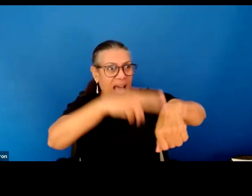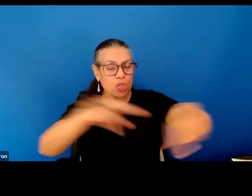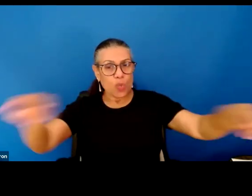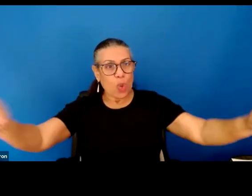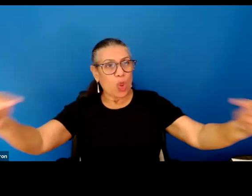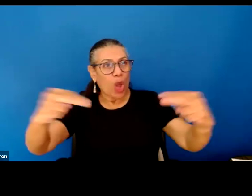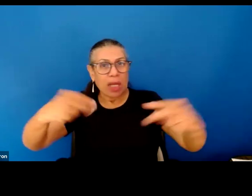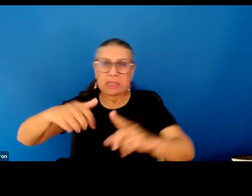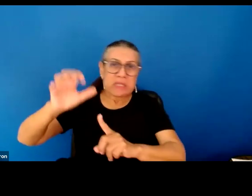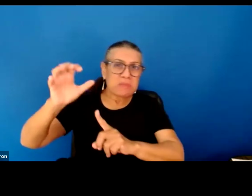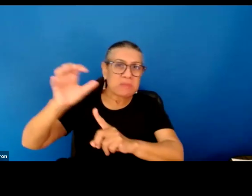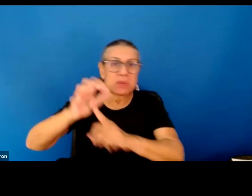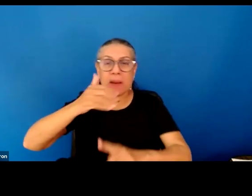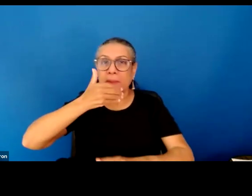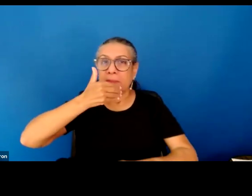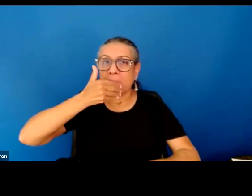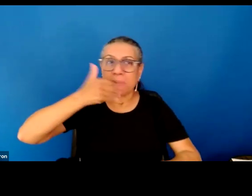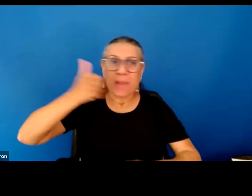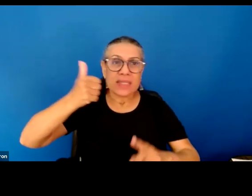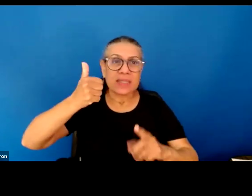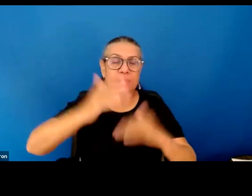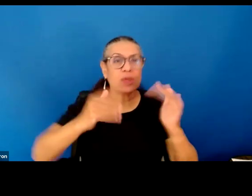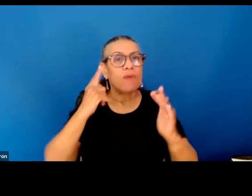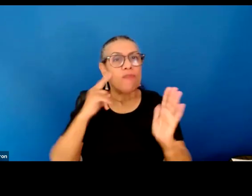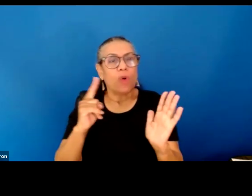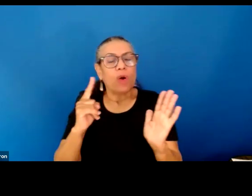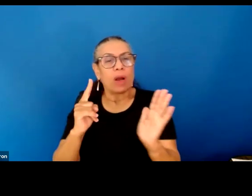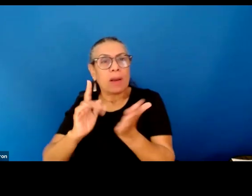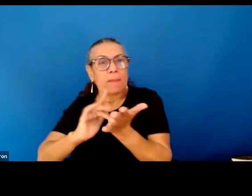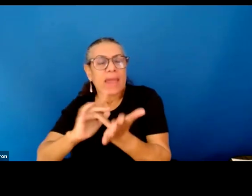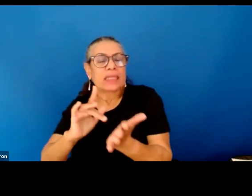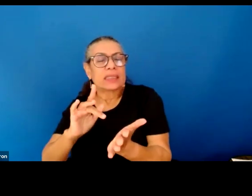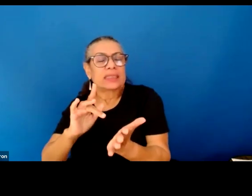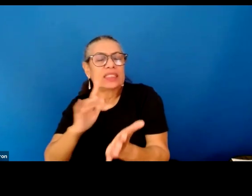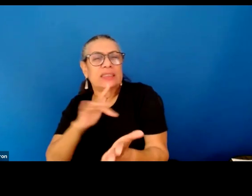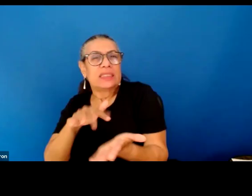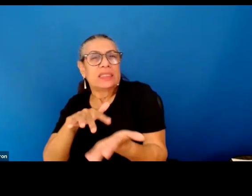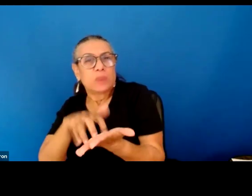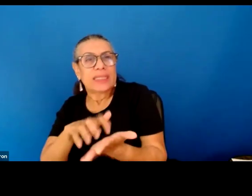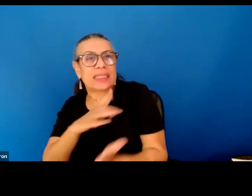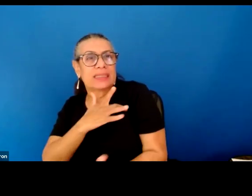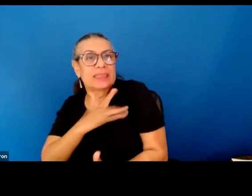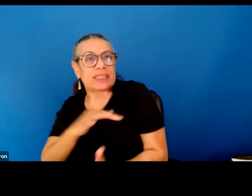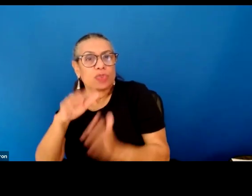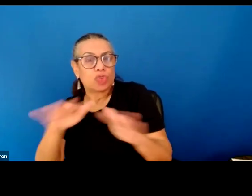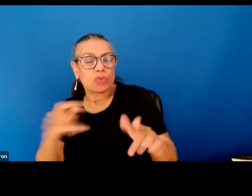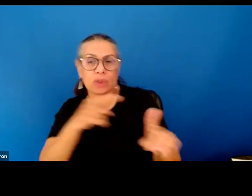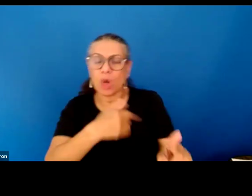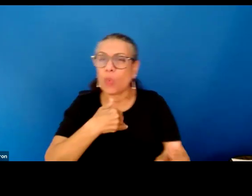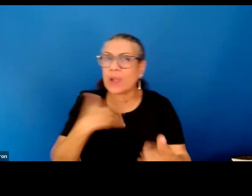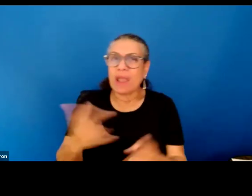in the country to deal with our most medically fragile students. We have one of the top schools in the country for our performing arts